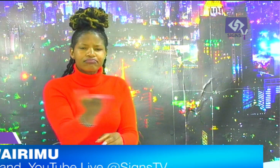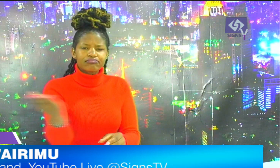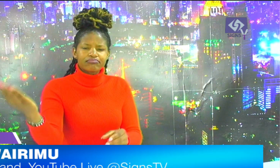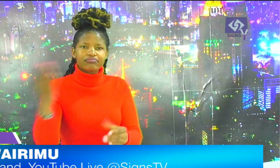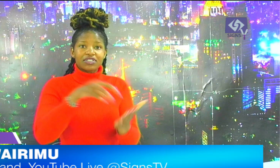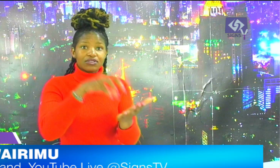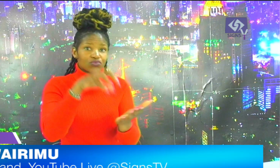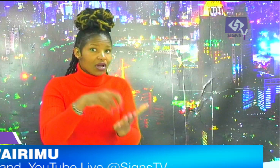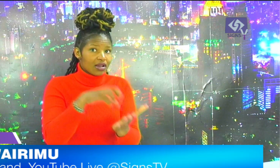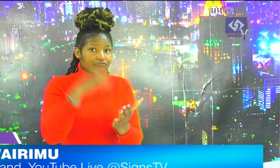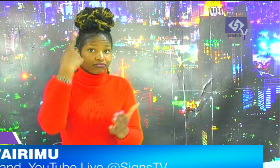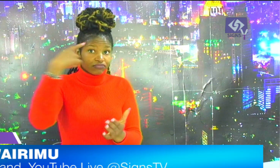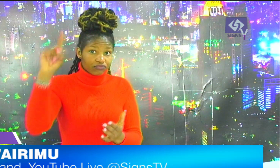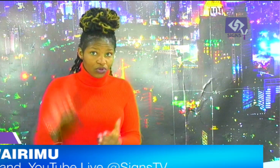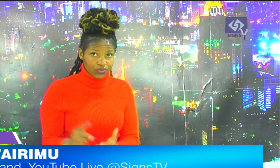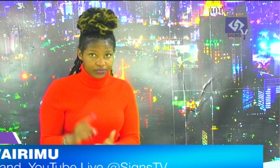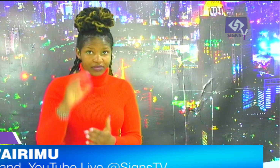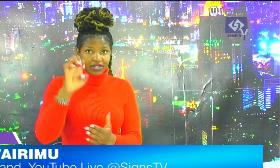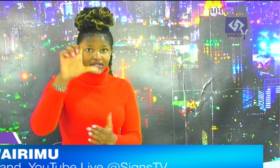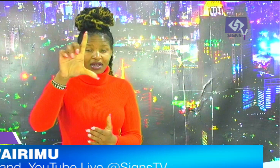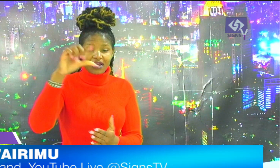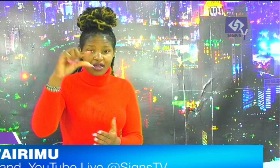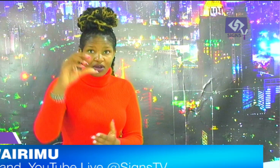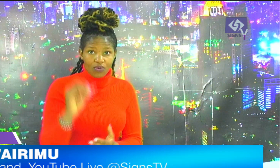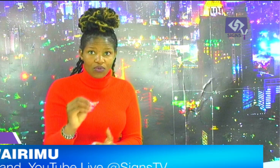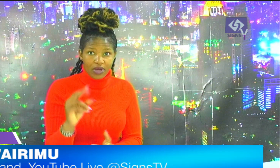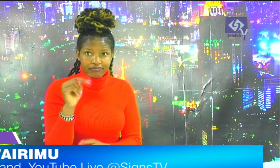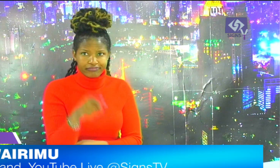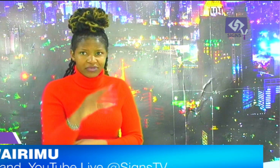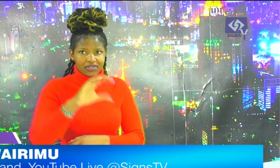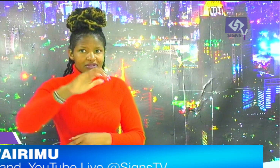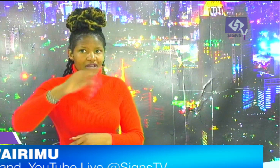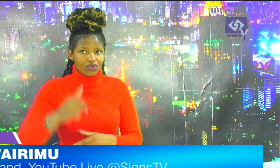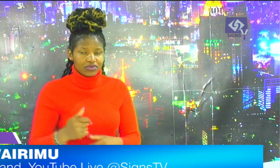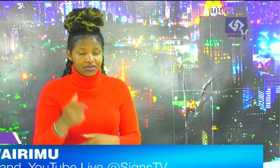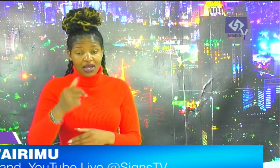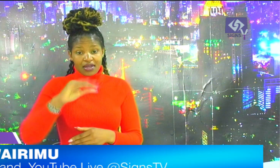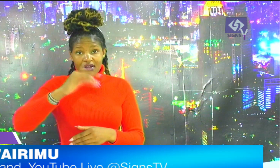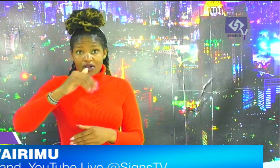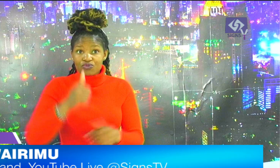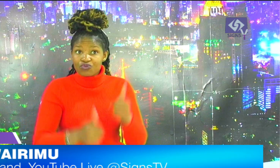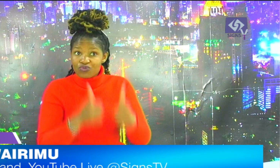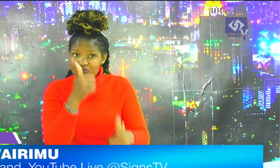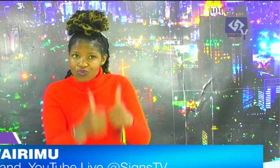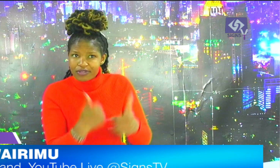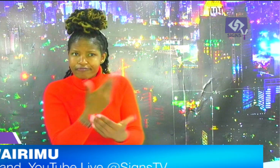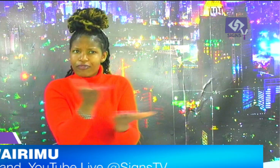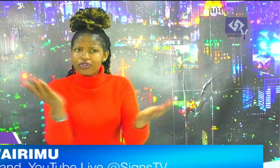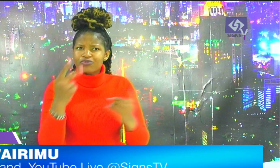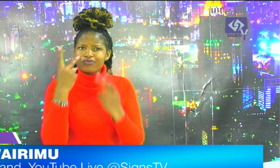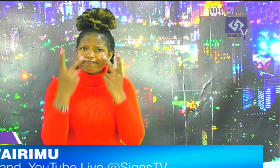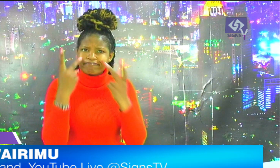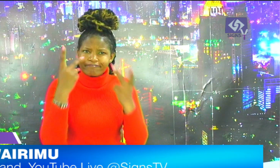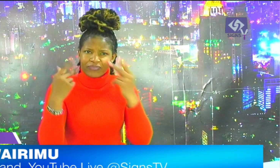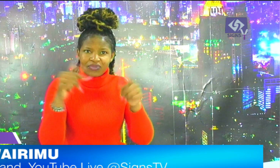committee, emotions ran high as members of the Sabot community made their